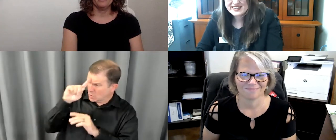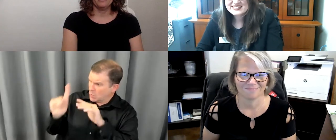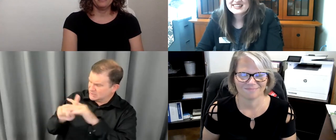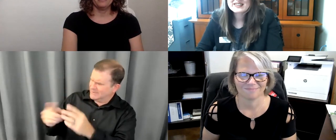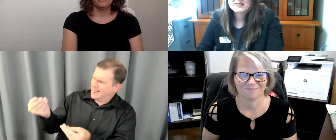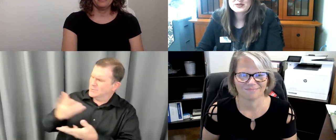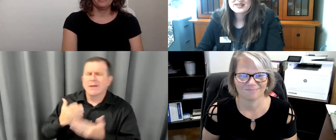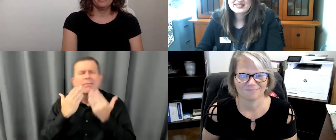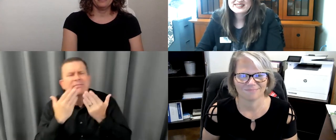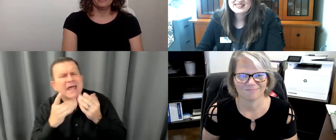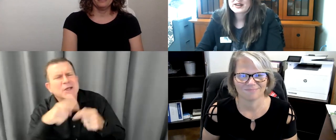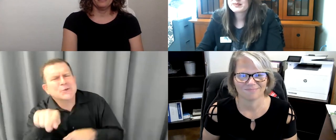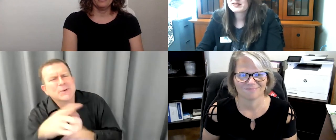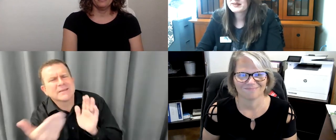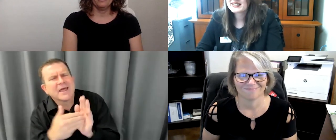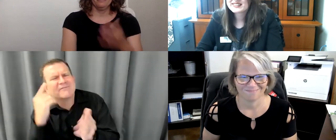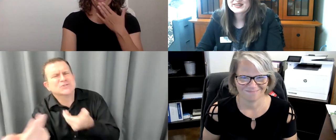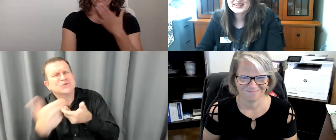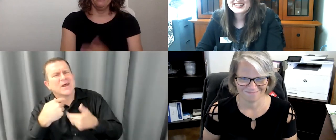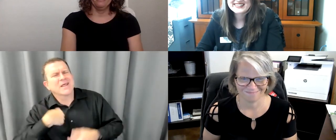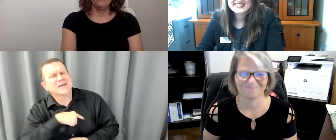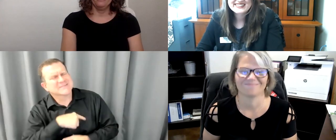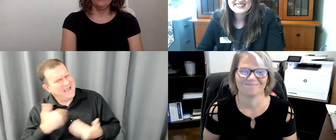thank our guests again for joining us, and I hope everybody has a